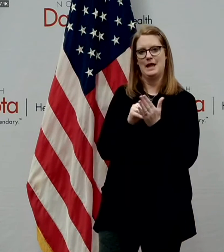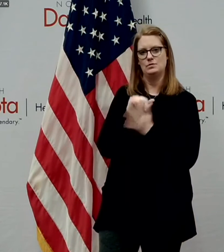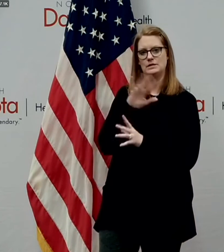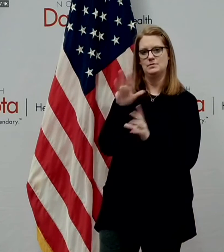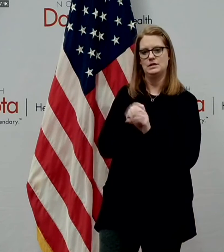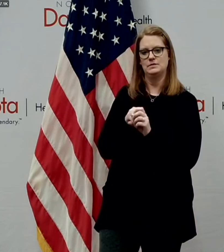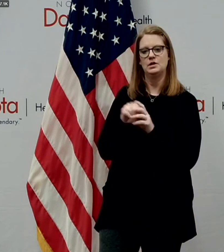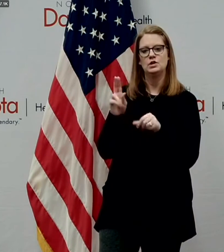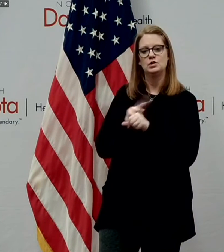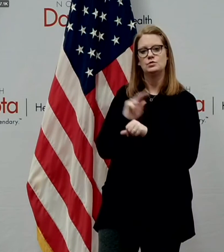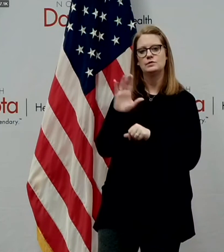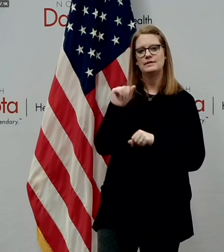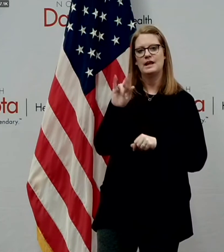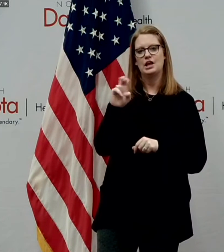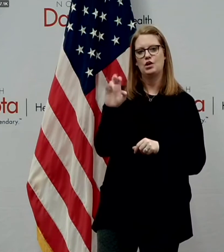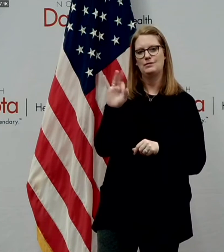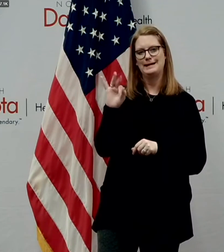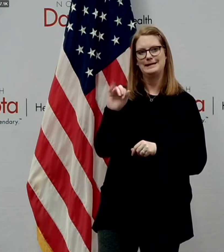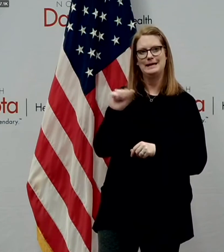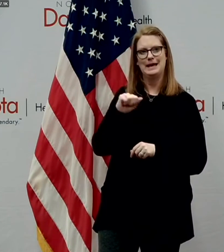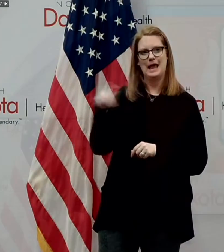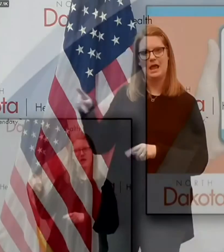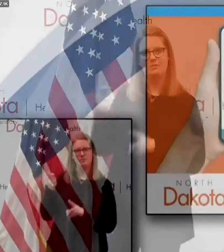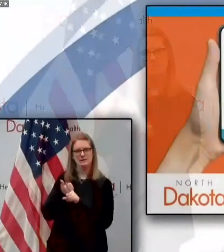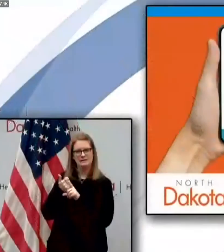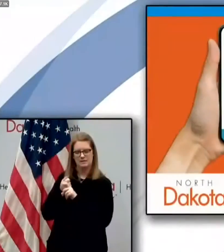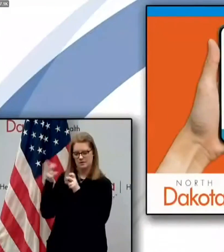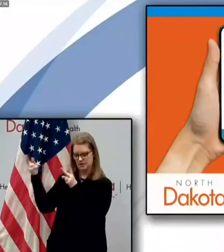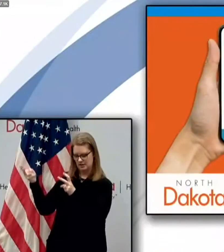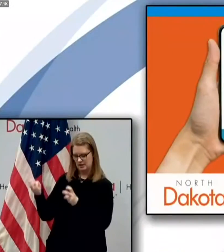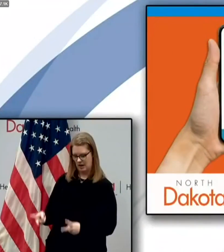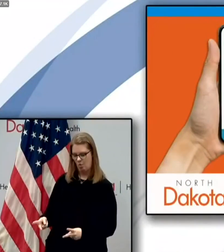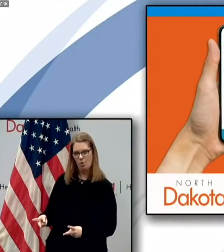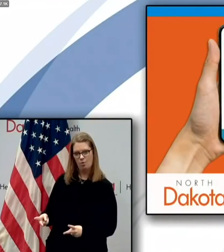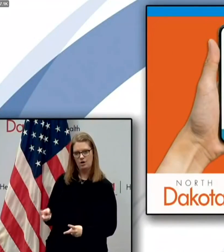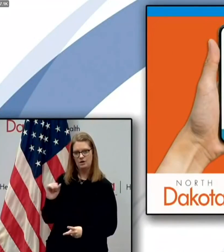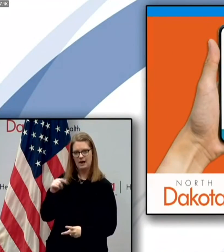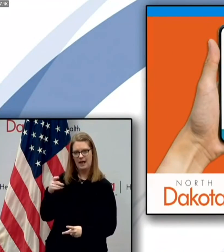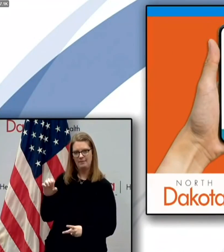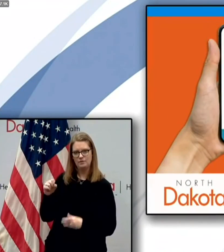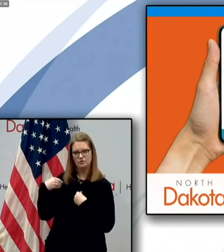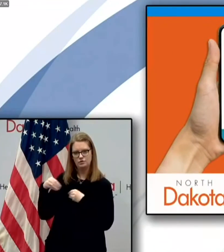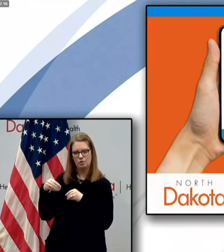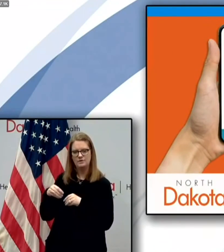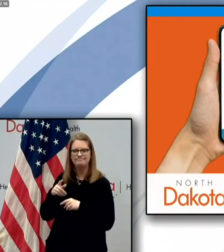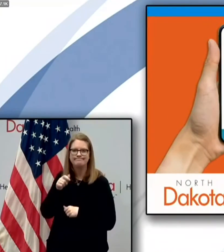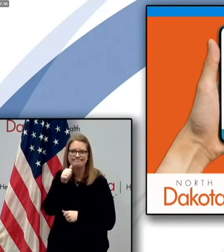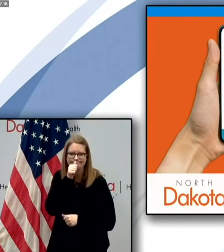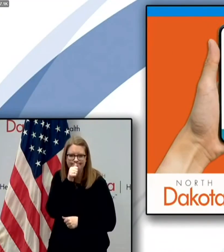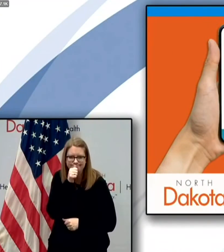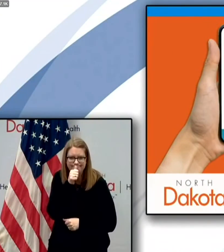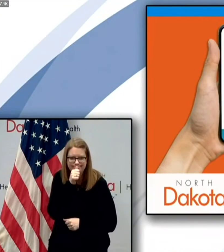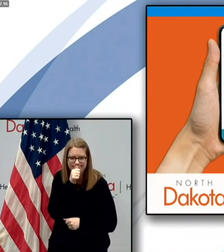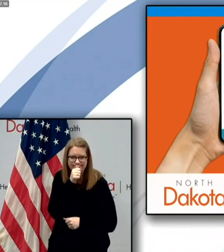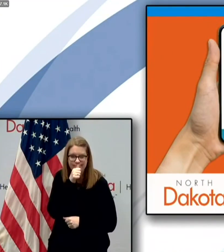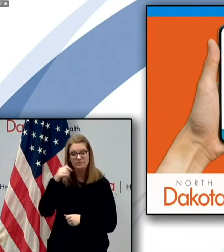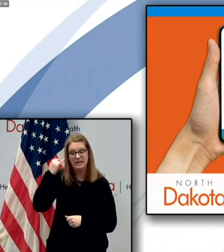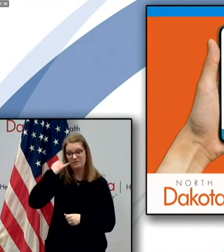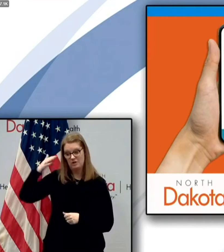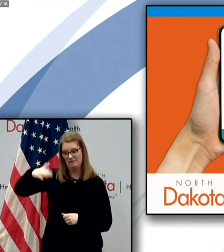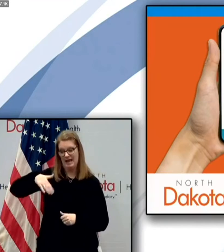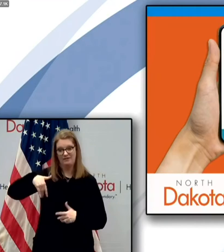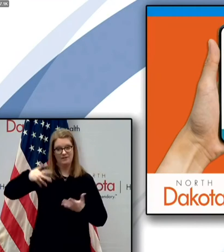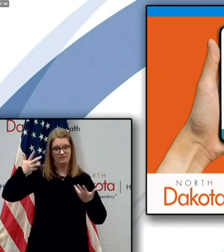the Care19 app. Again, you can download this at the Apple App Store, completely confidential. If you haven't done it, check it